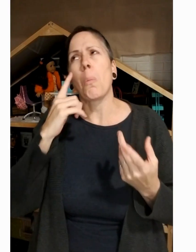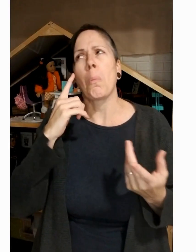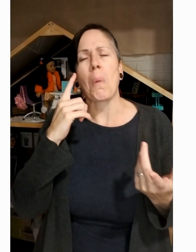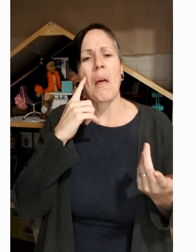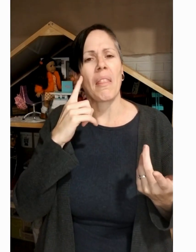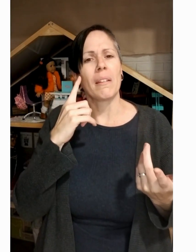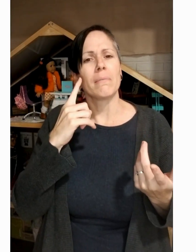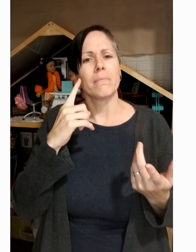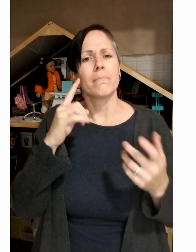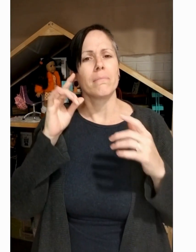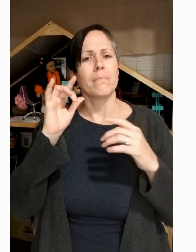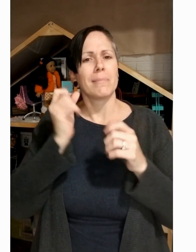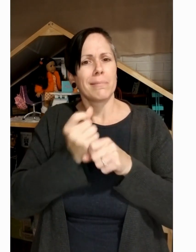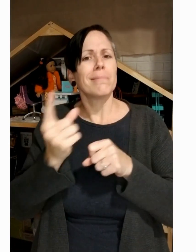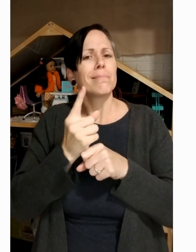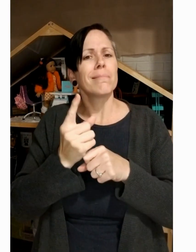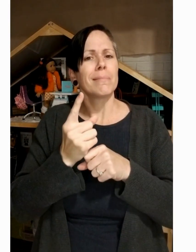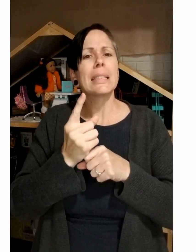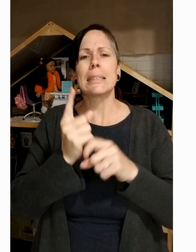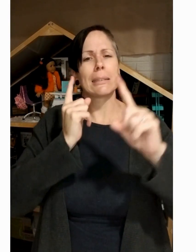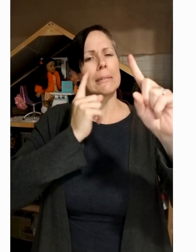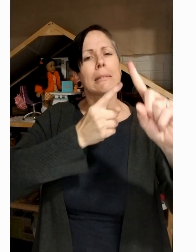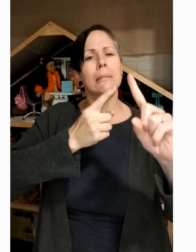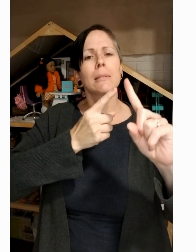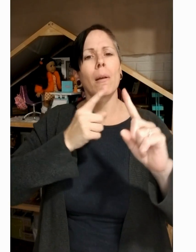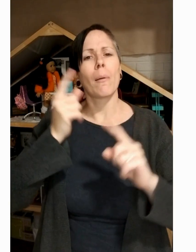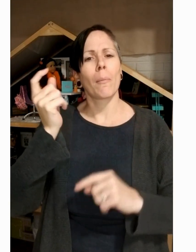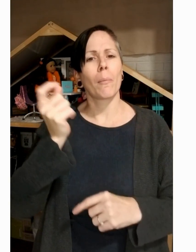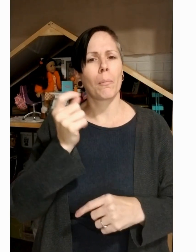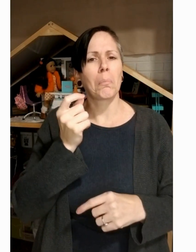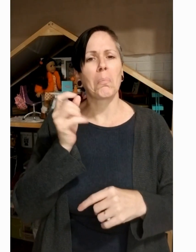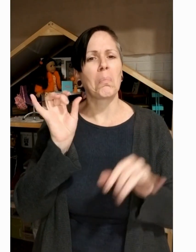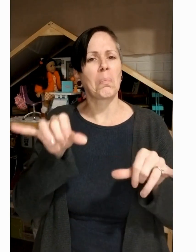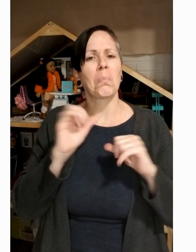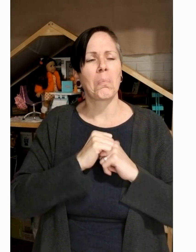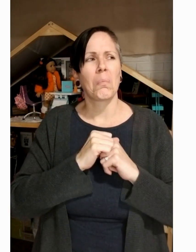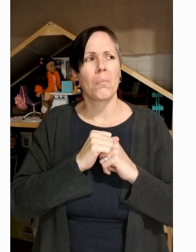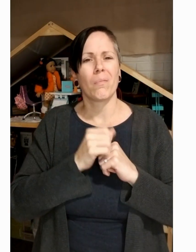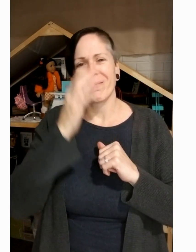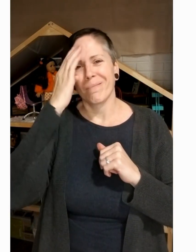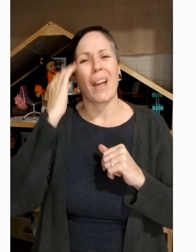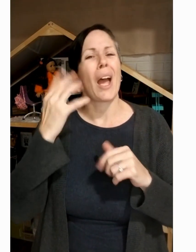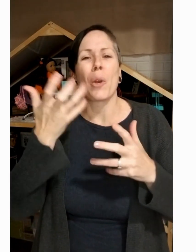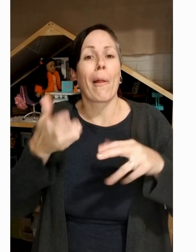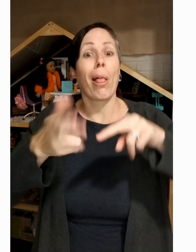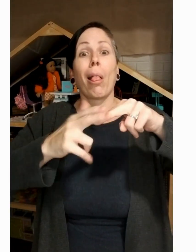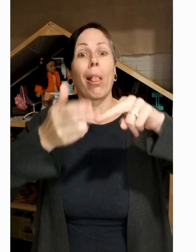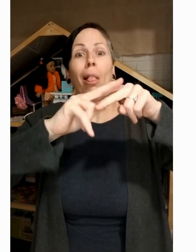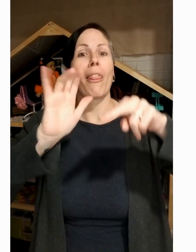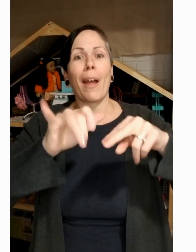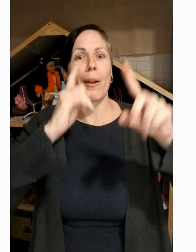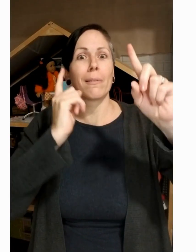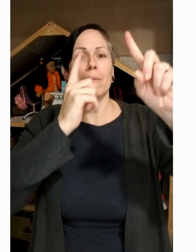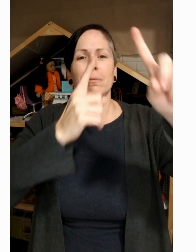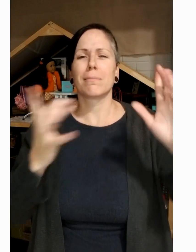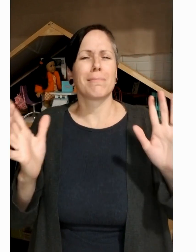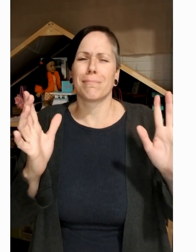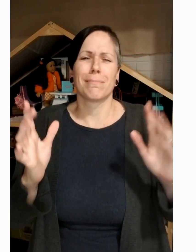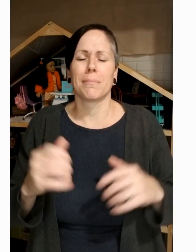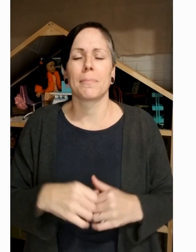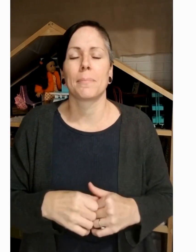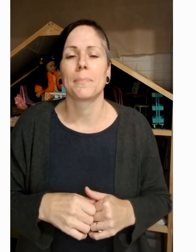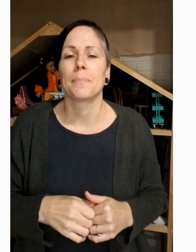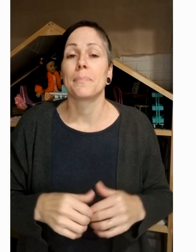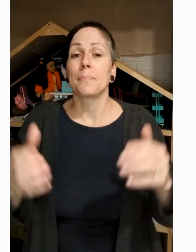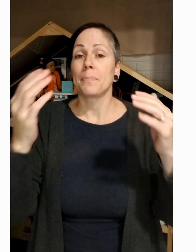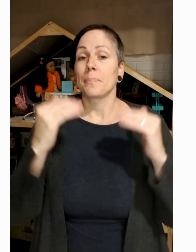setting a goal of 2 was good. All right, the next one, this is as bad as the reduce my annual budget. Like, it requires a